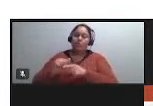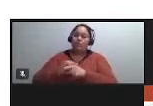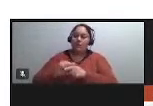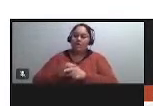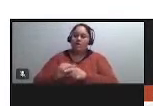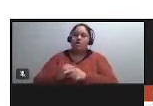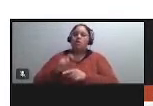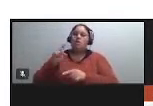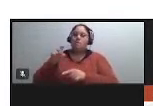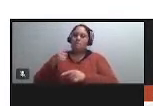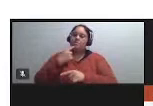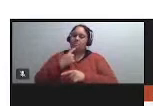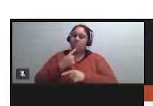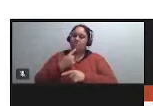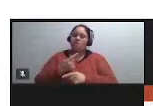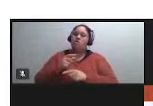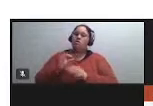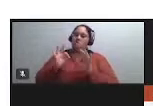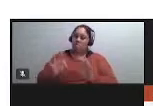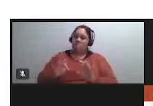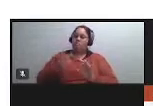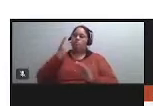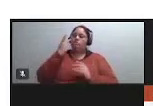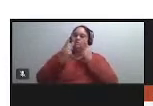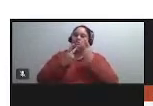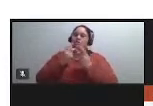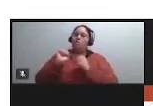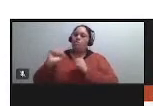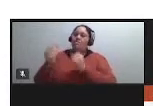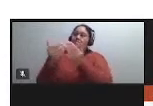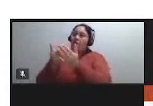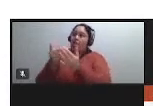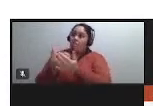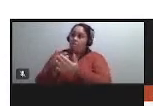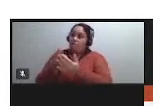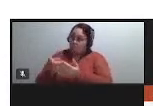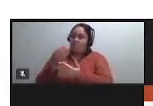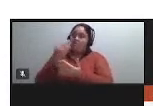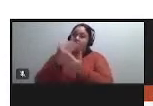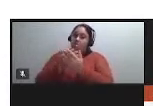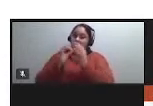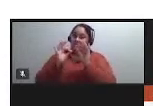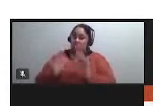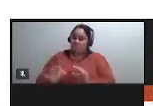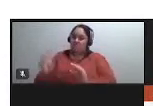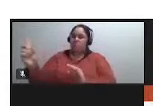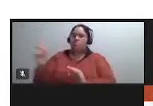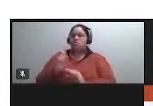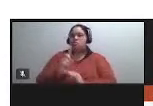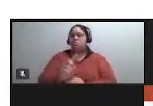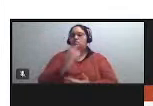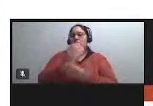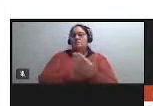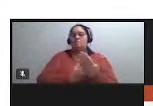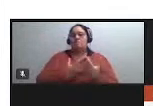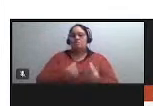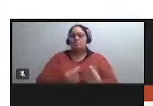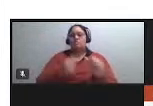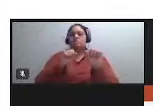training, it was then deemed appropriate to see about their availability, and when they were available, that course was then